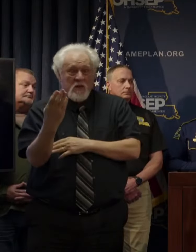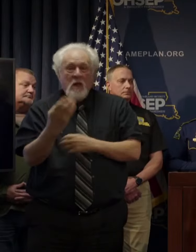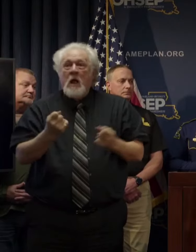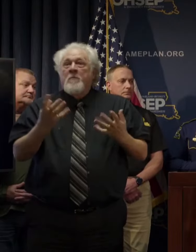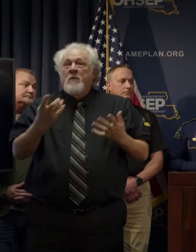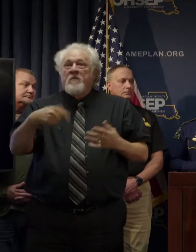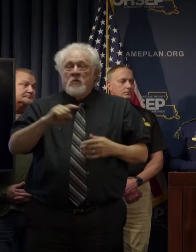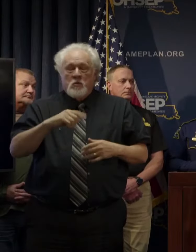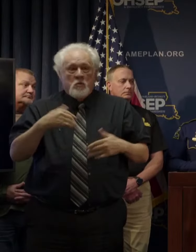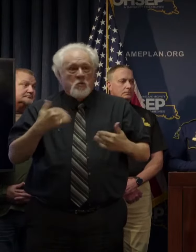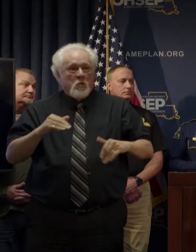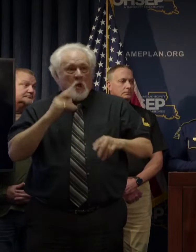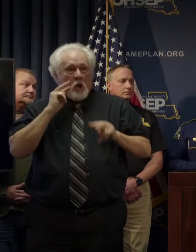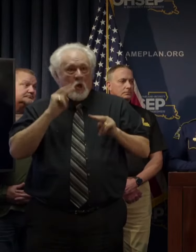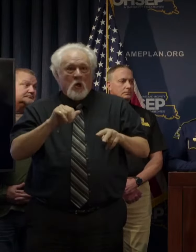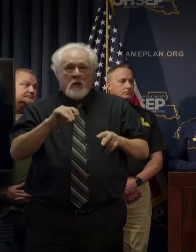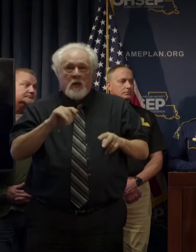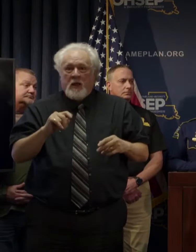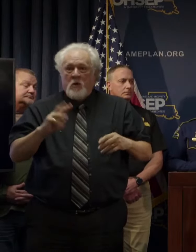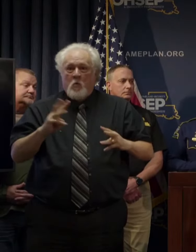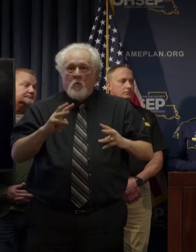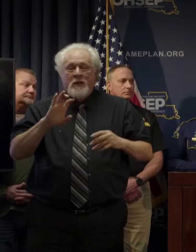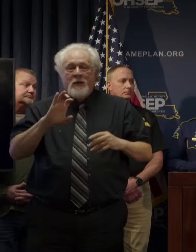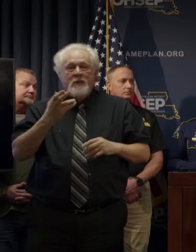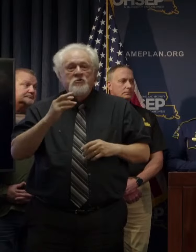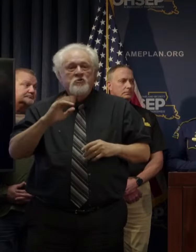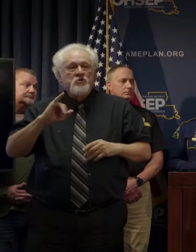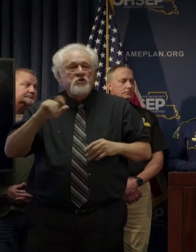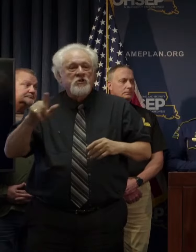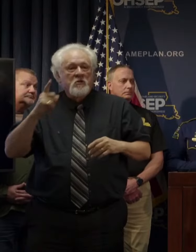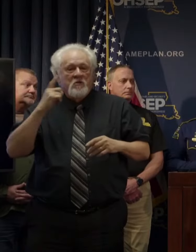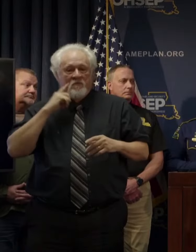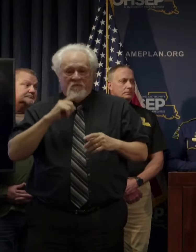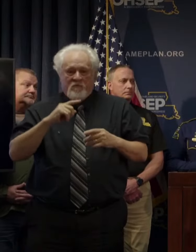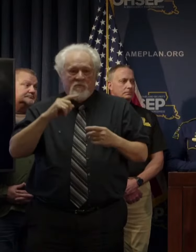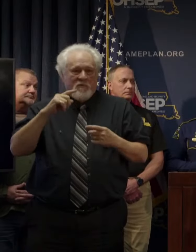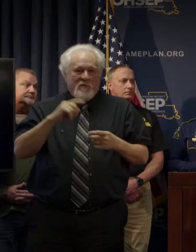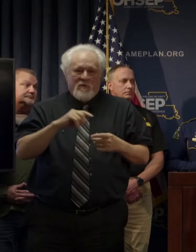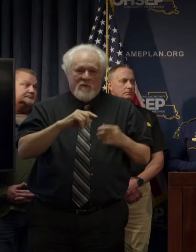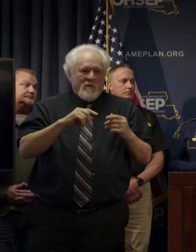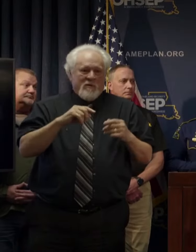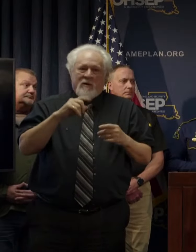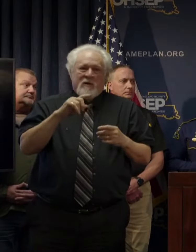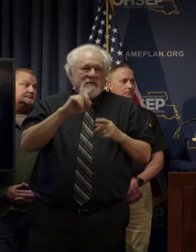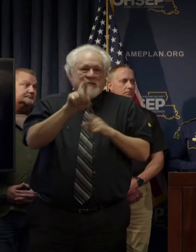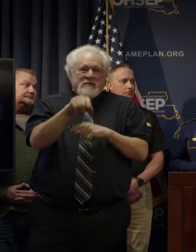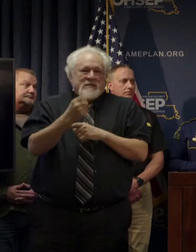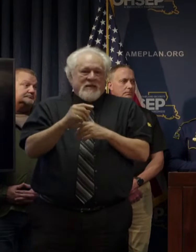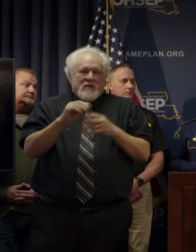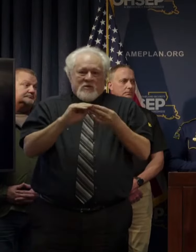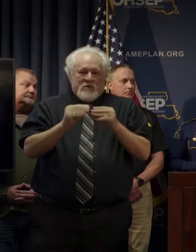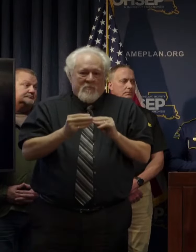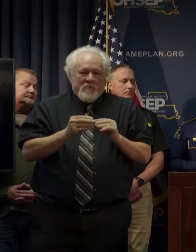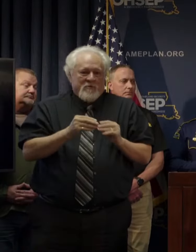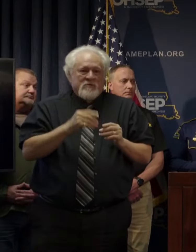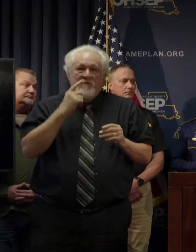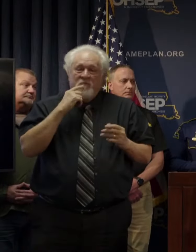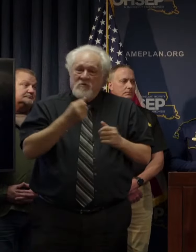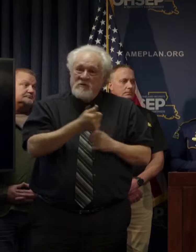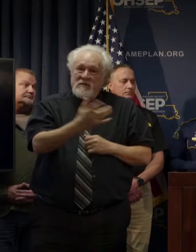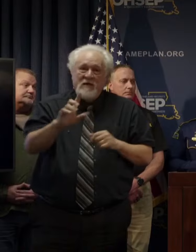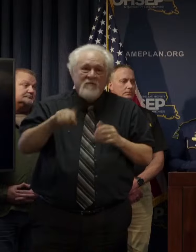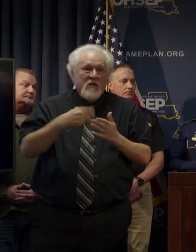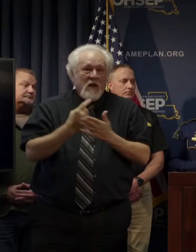of you could be looking at wind chills in the single digits for a string of hours. Please get prepared for